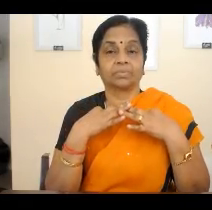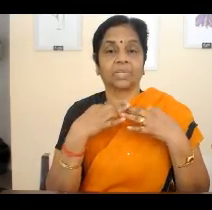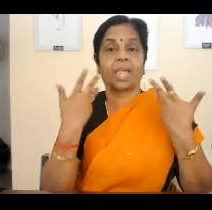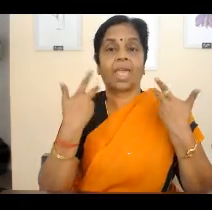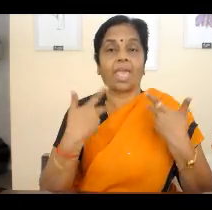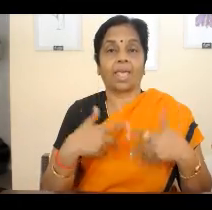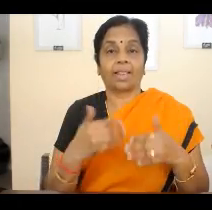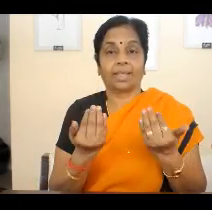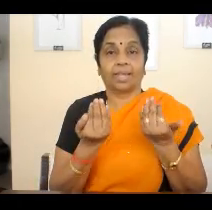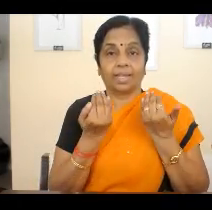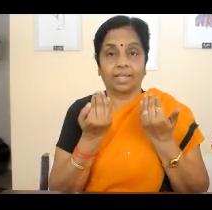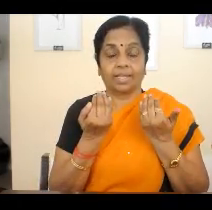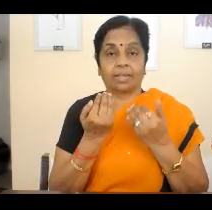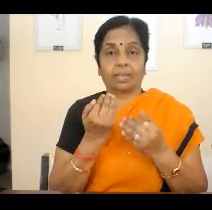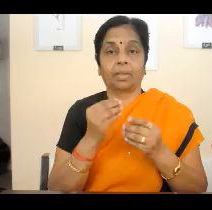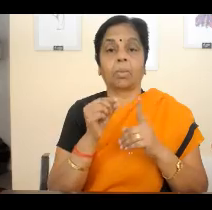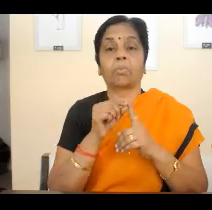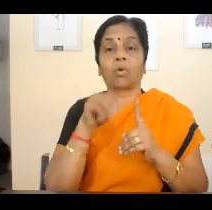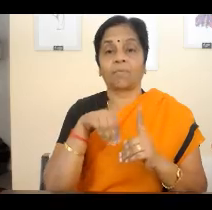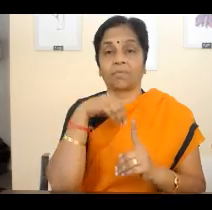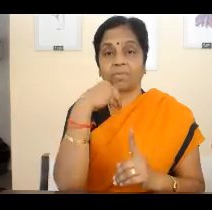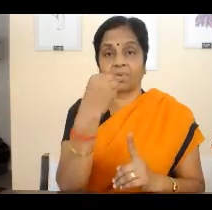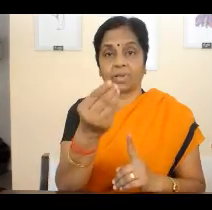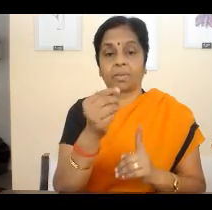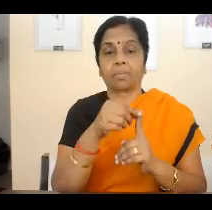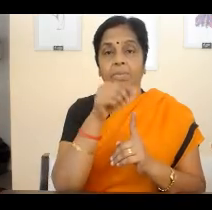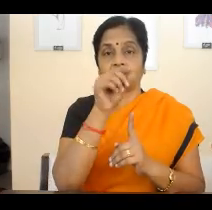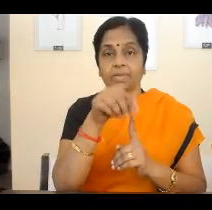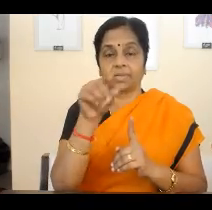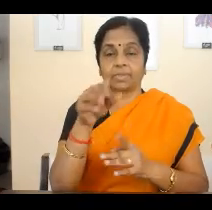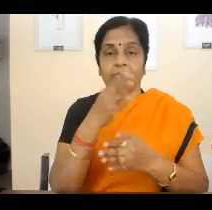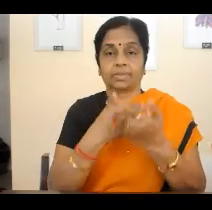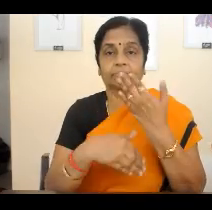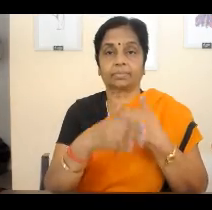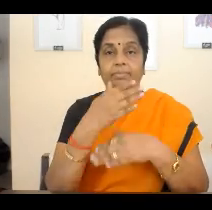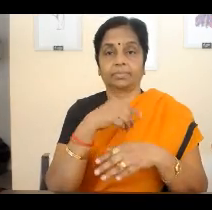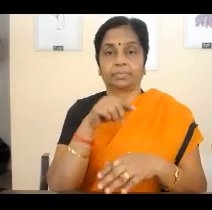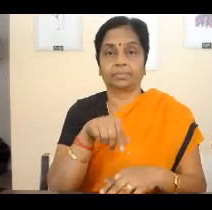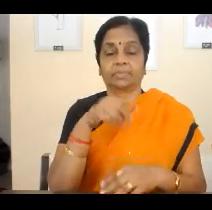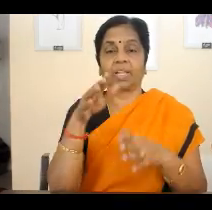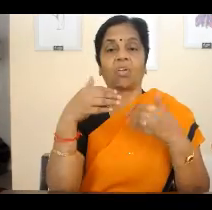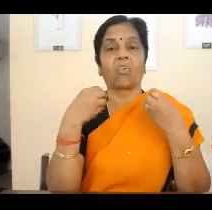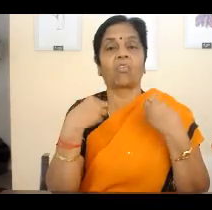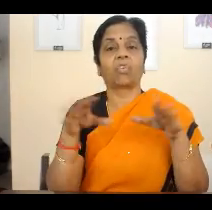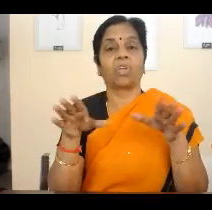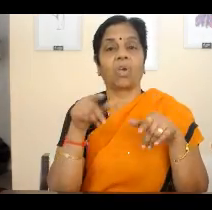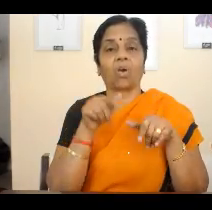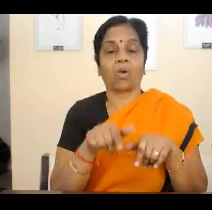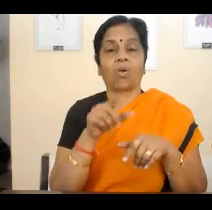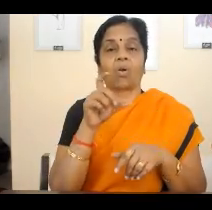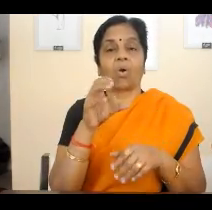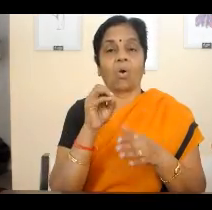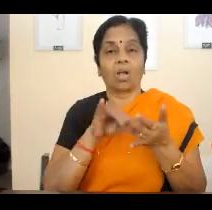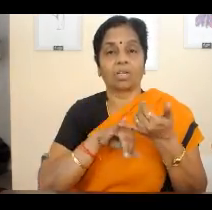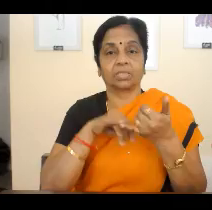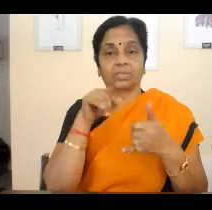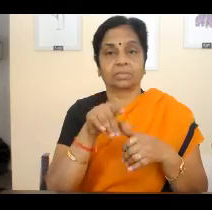care should be provided to persons with disabilities free of cost without